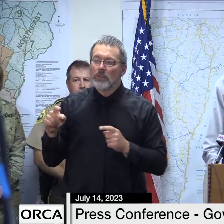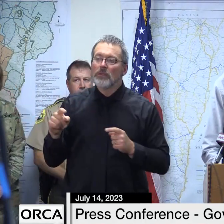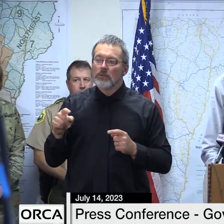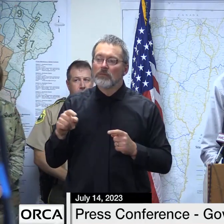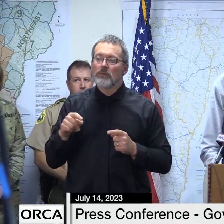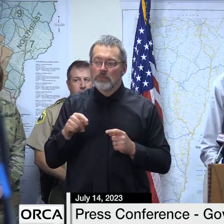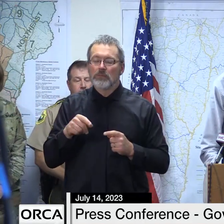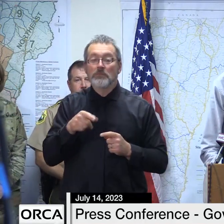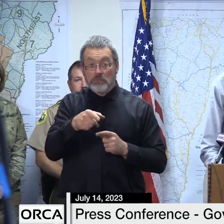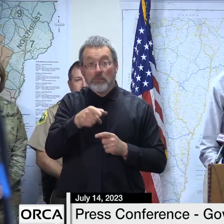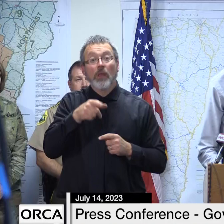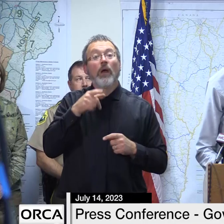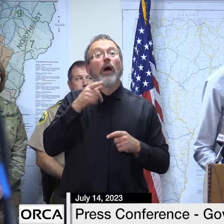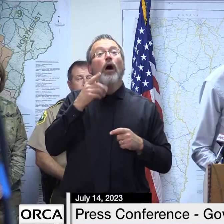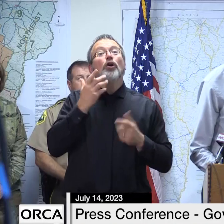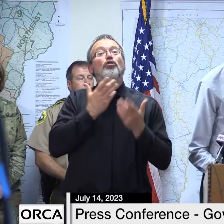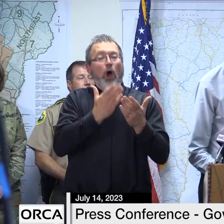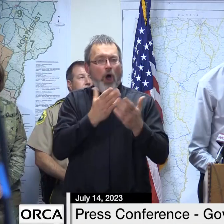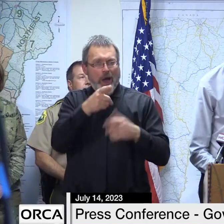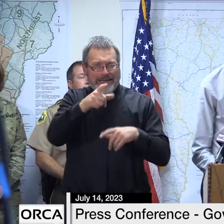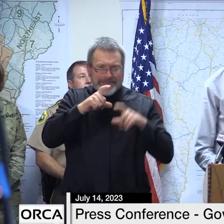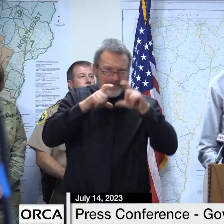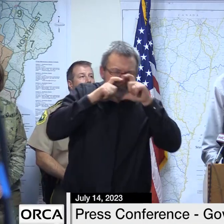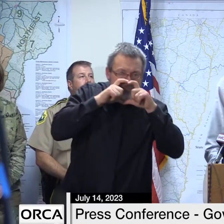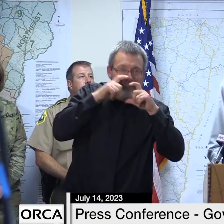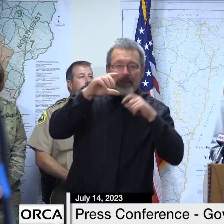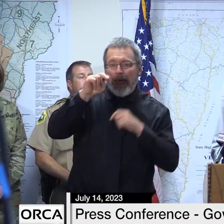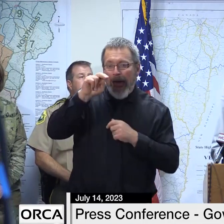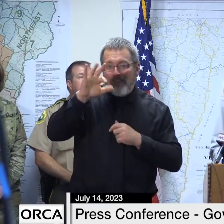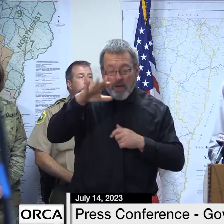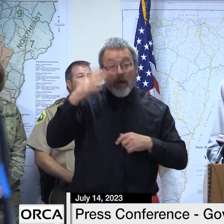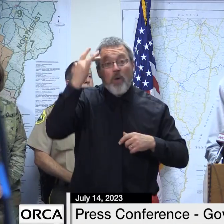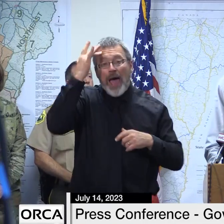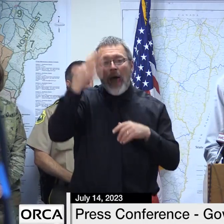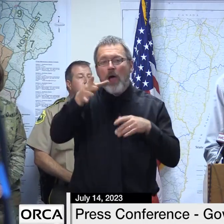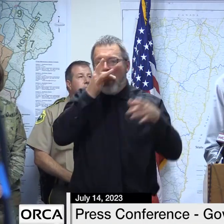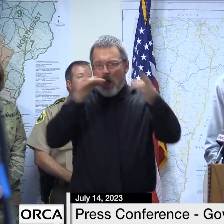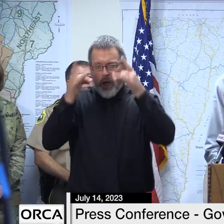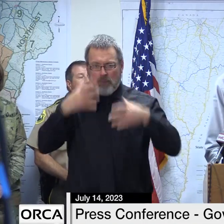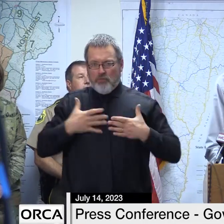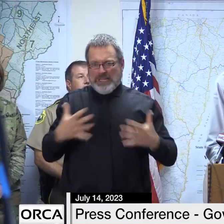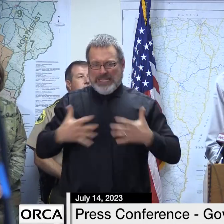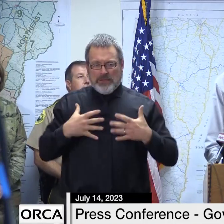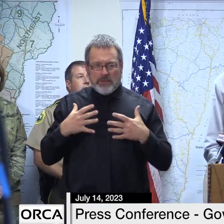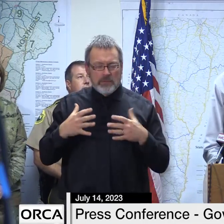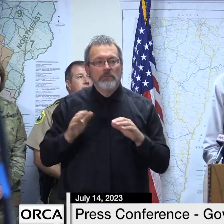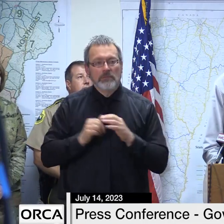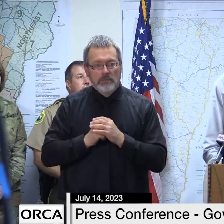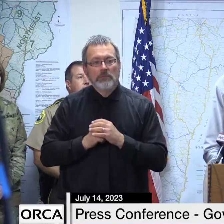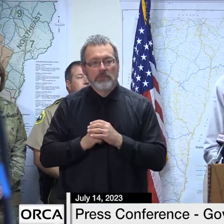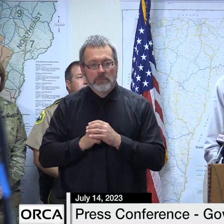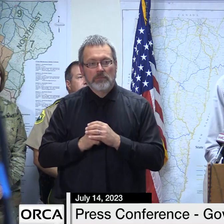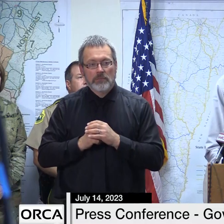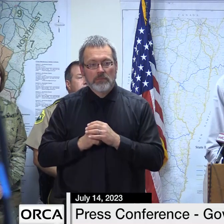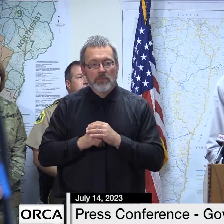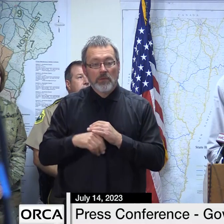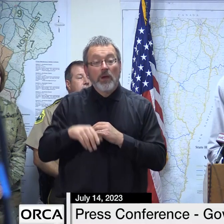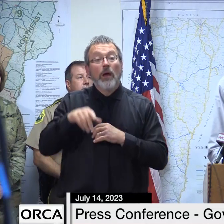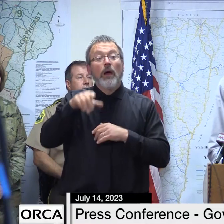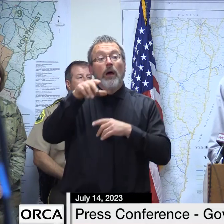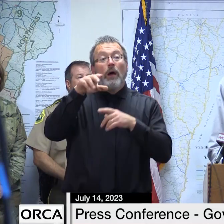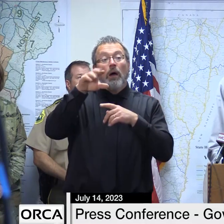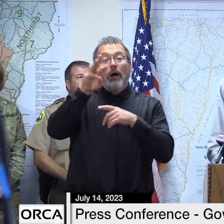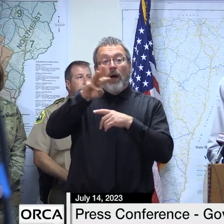healthvermont.gov/flood. Now, knowing that Secretary Tebbets is up next, I'll leave the brunt of food safety for